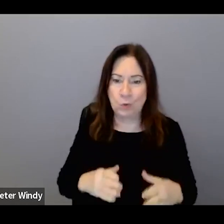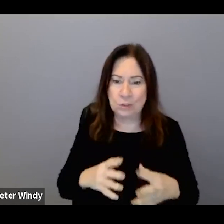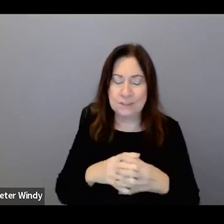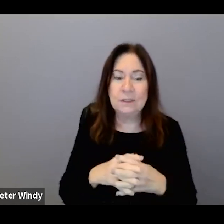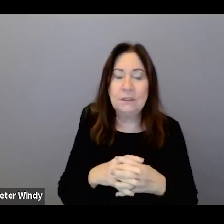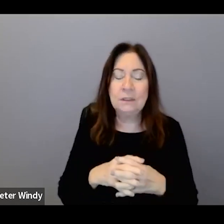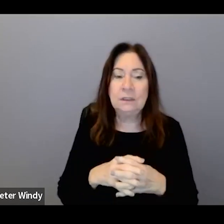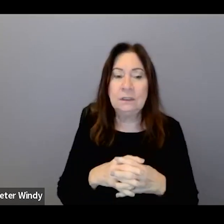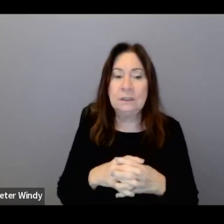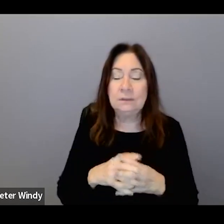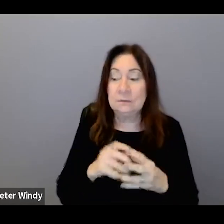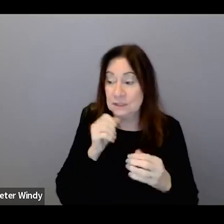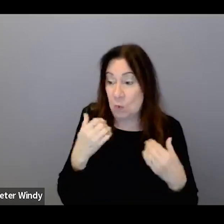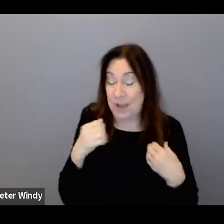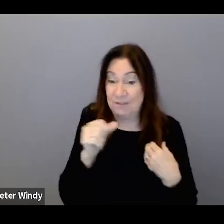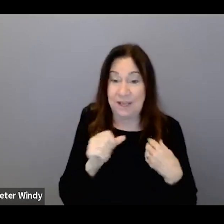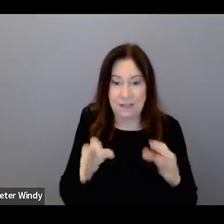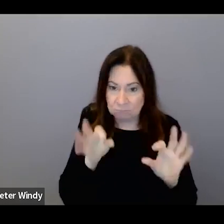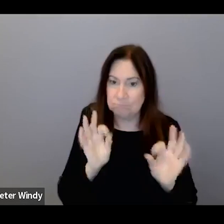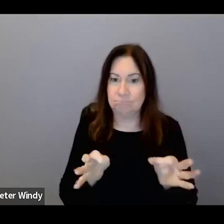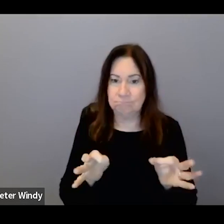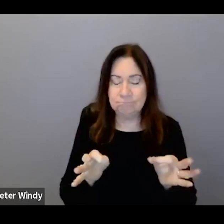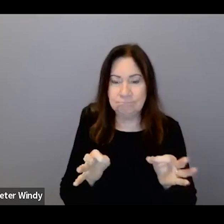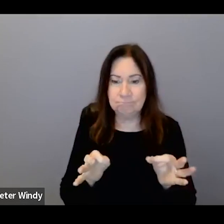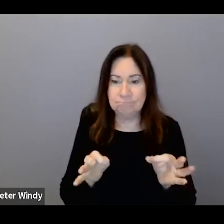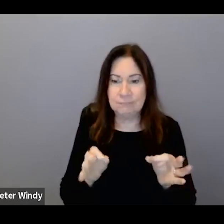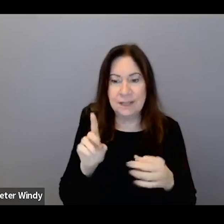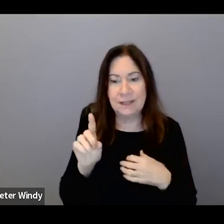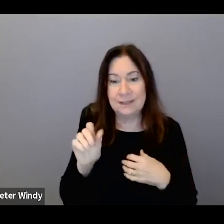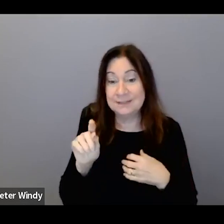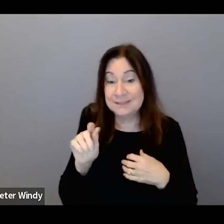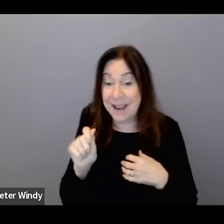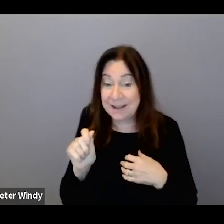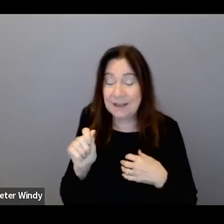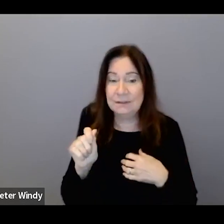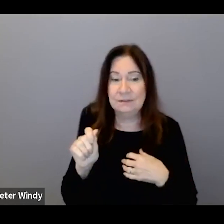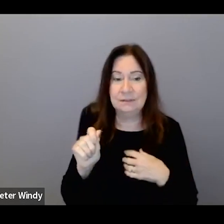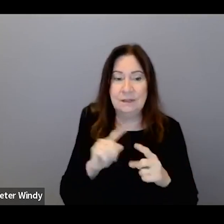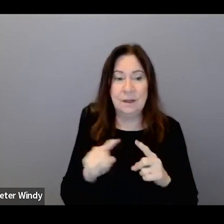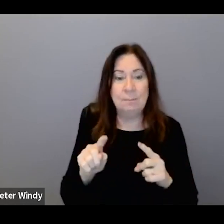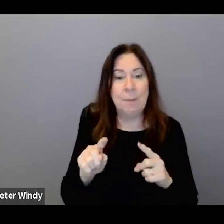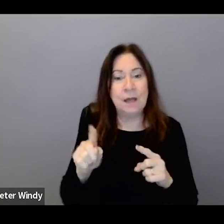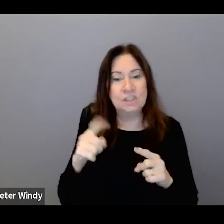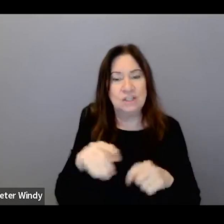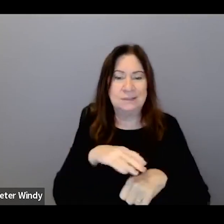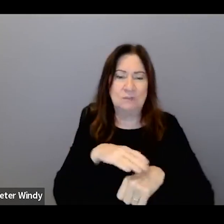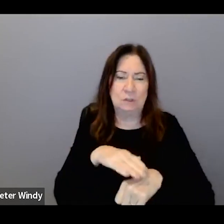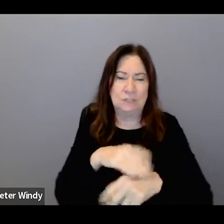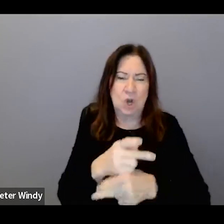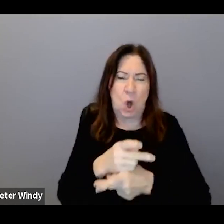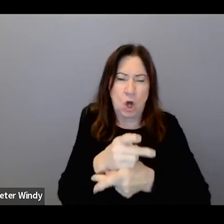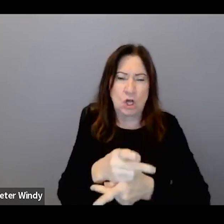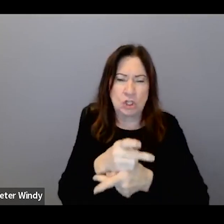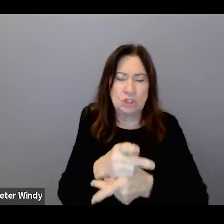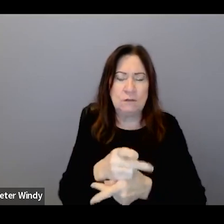I don't have any we don't have definitive data, but this is just in the interest of caution, right? For our most